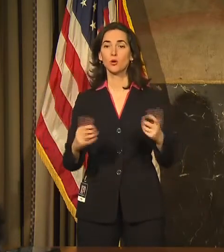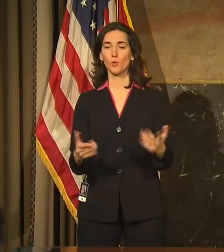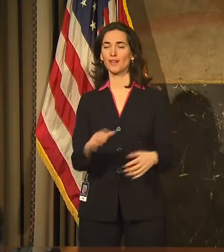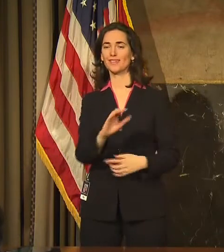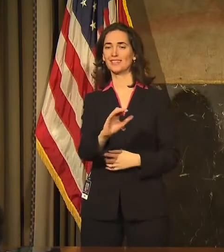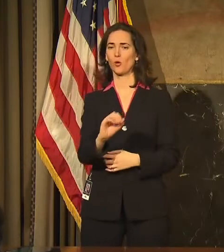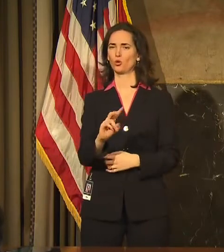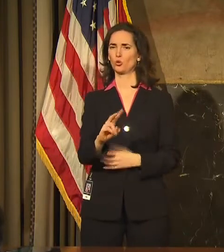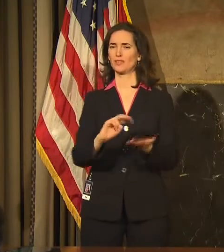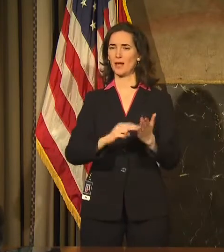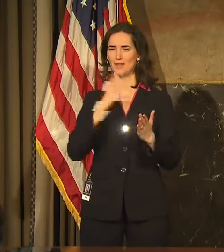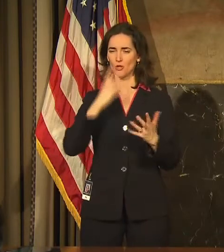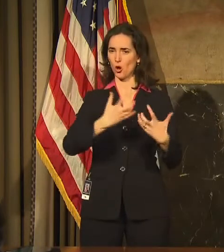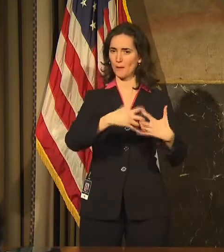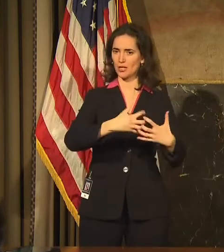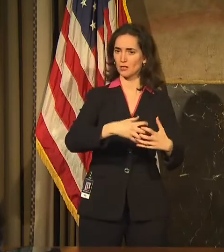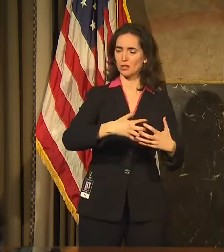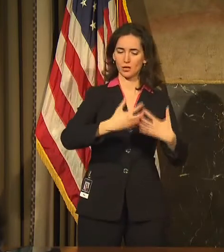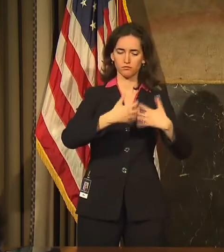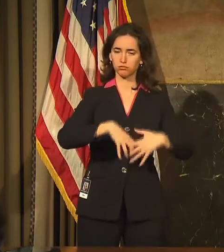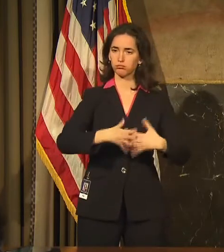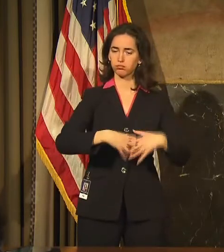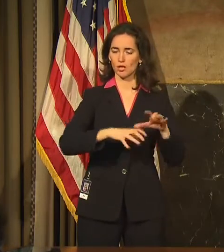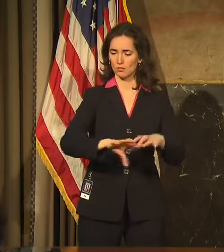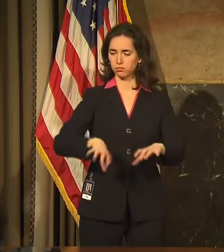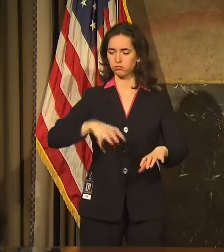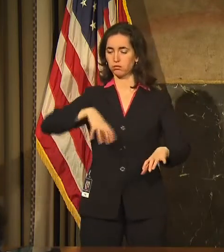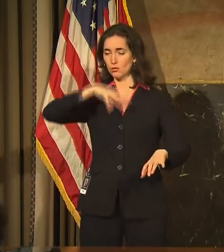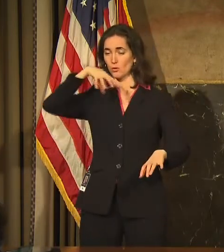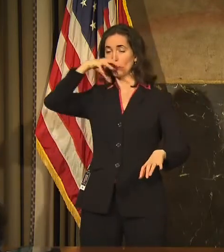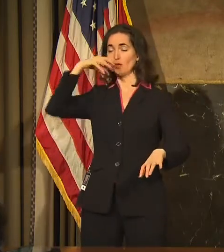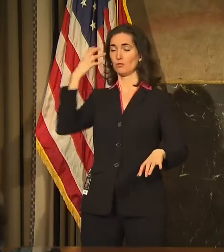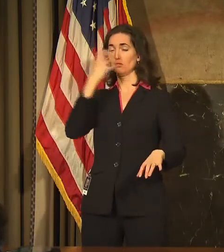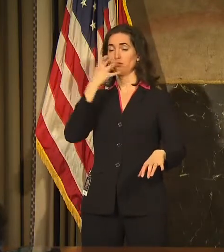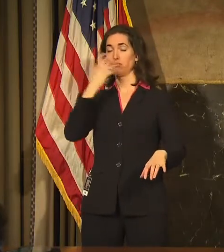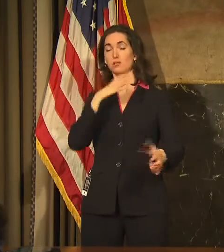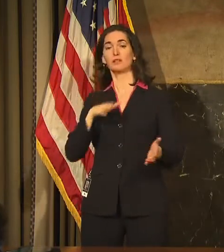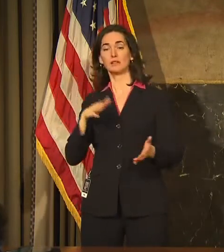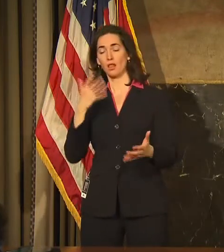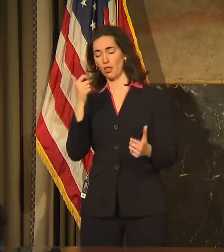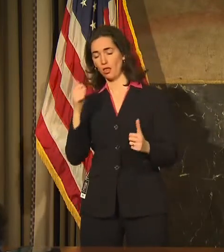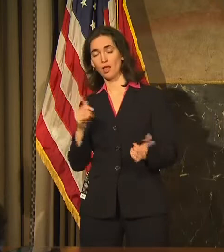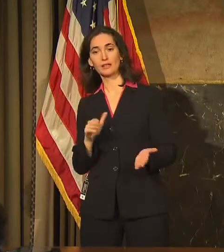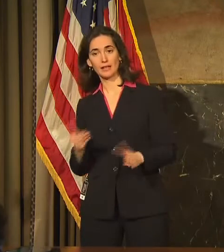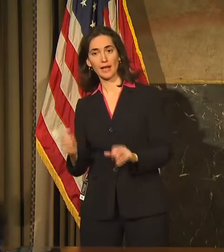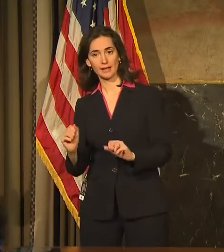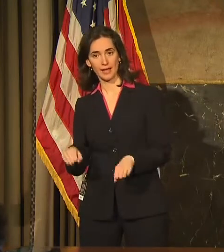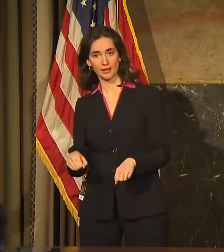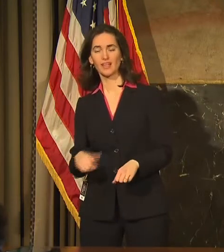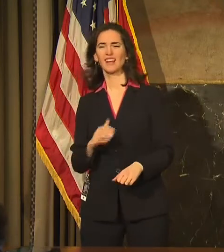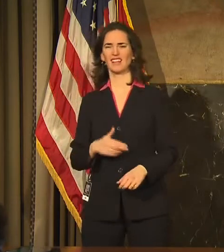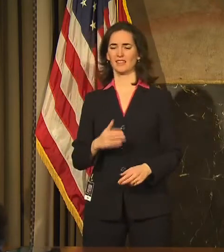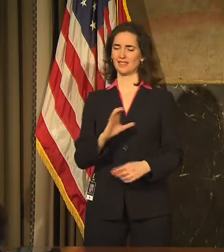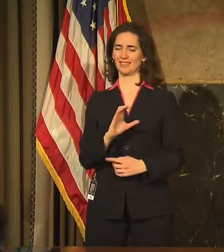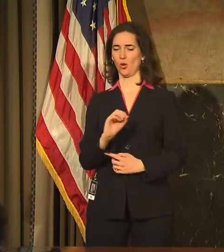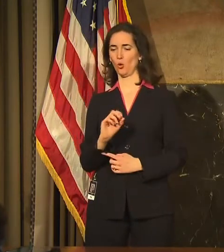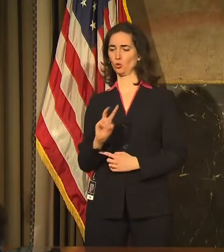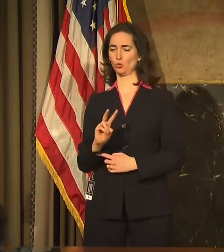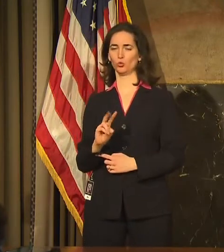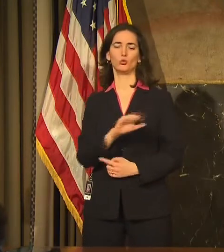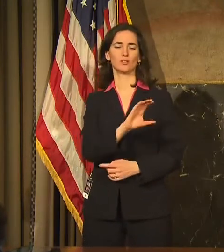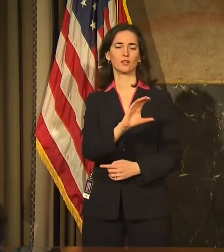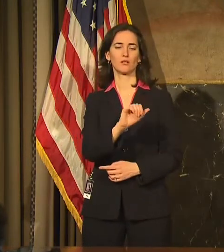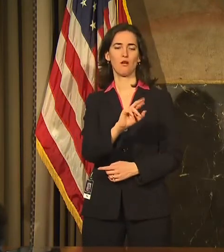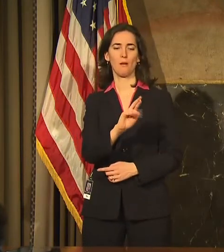another entirely preventable death. So that's the first thing I do want to talk about. The risk of carbon monoxide poisoning is